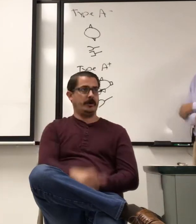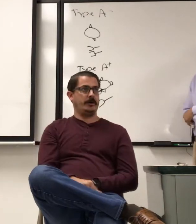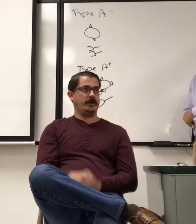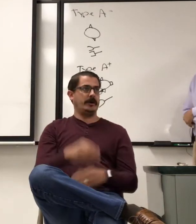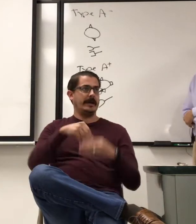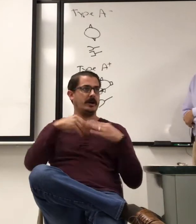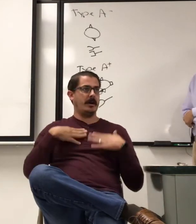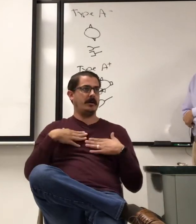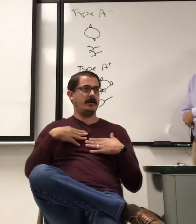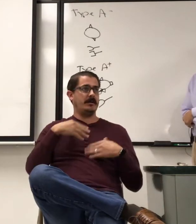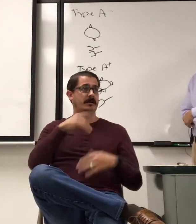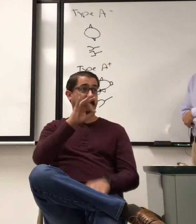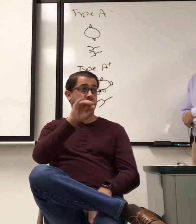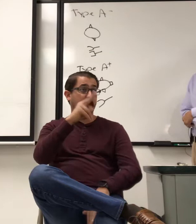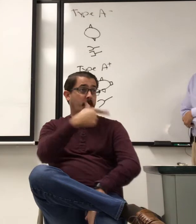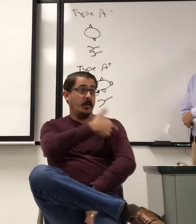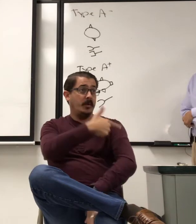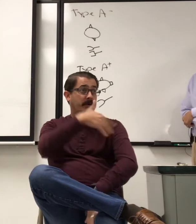Did you get your flu shot yet?